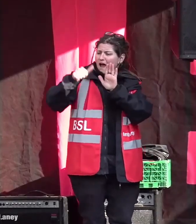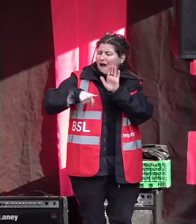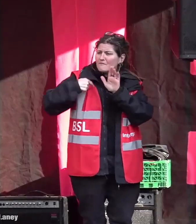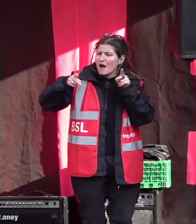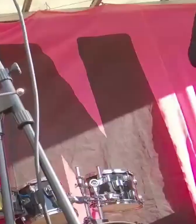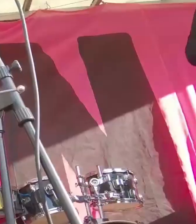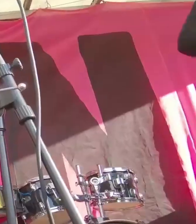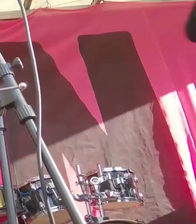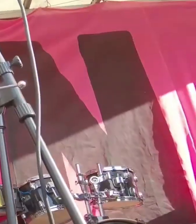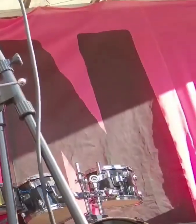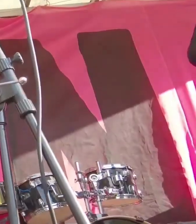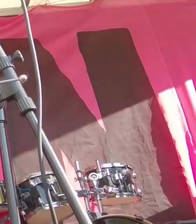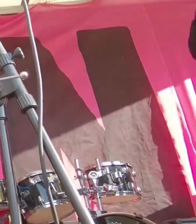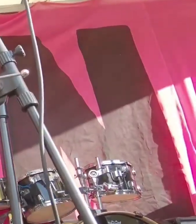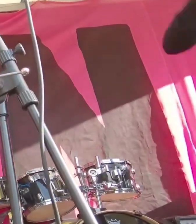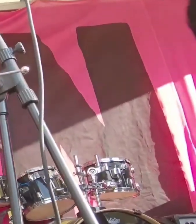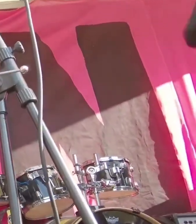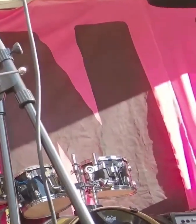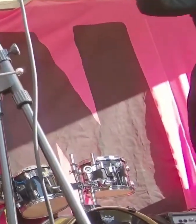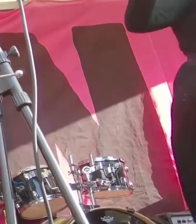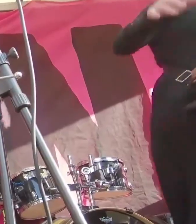gone.